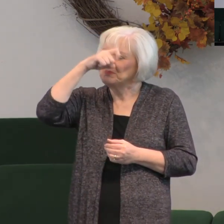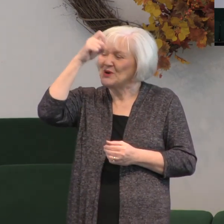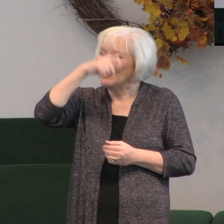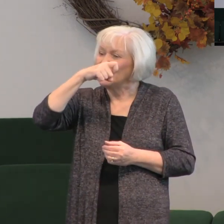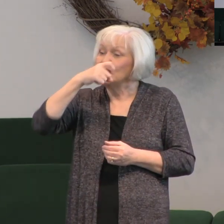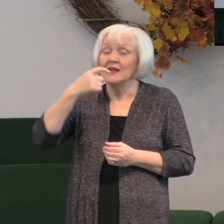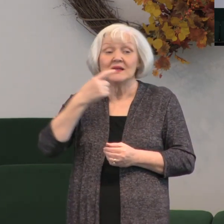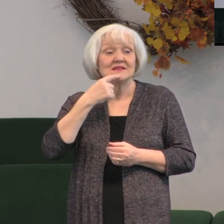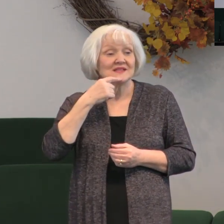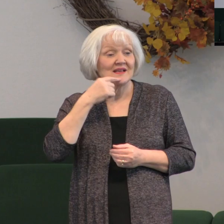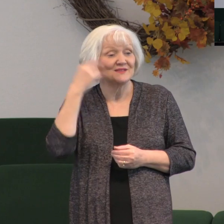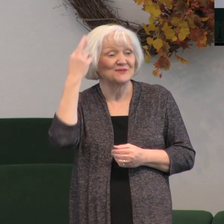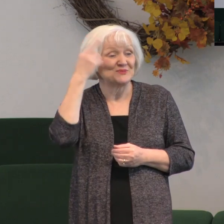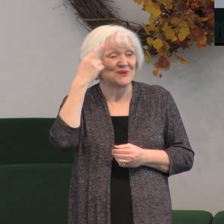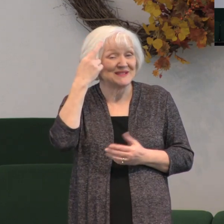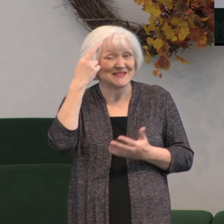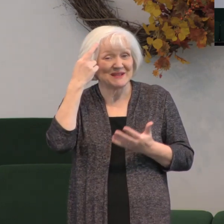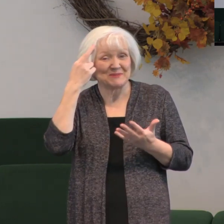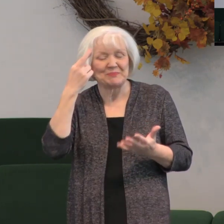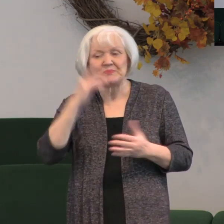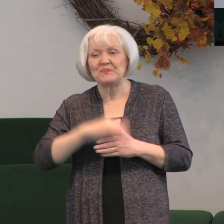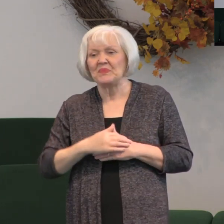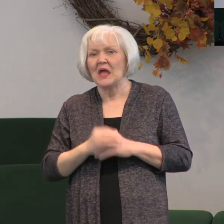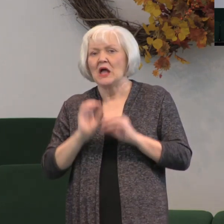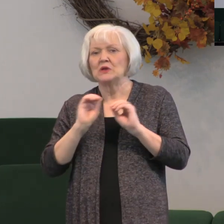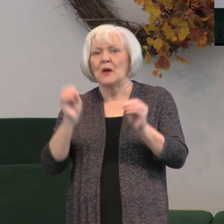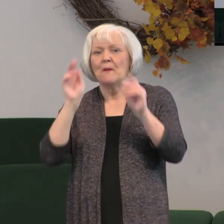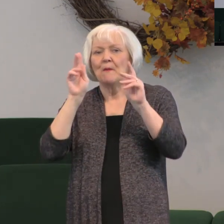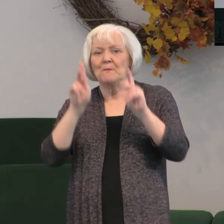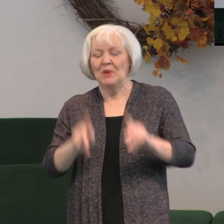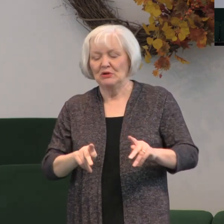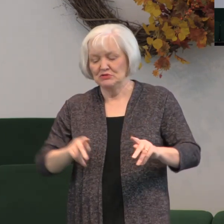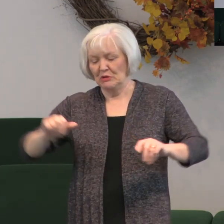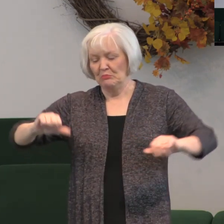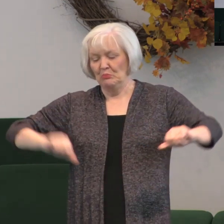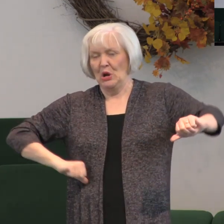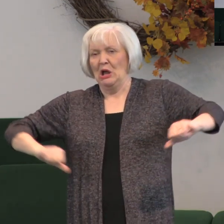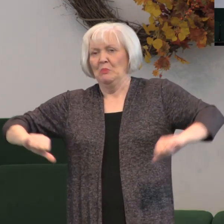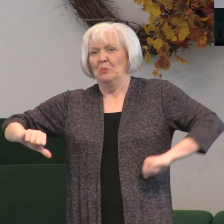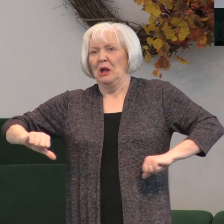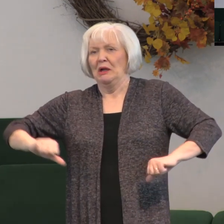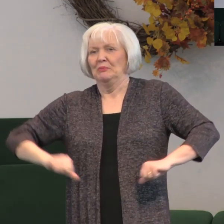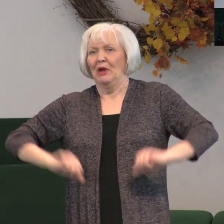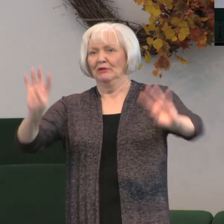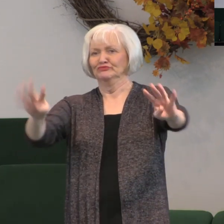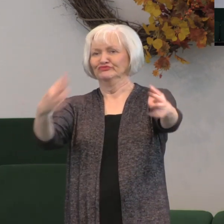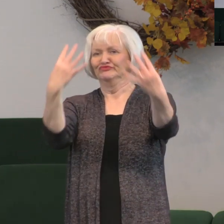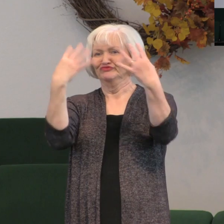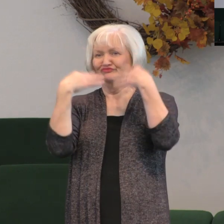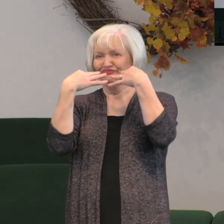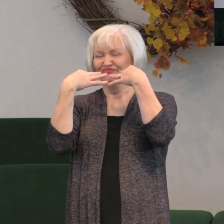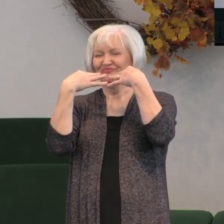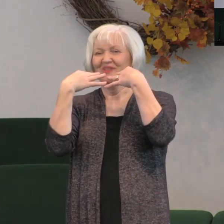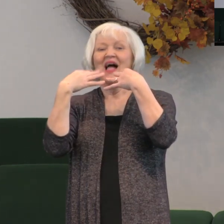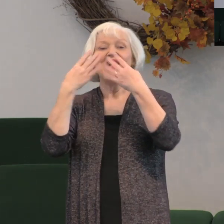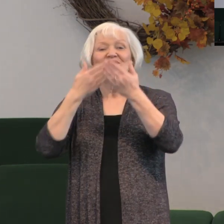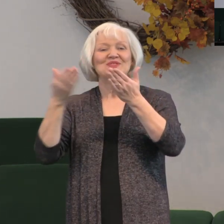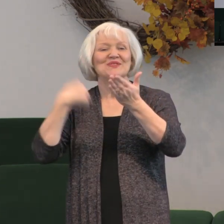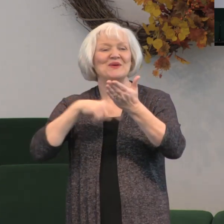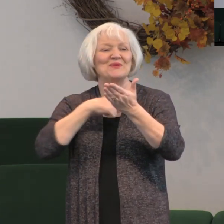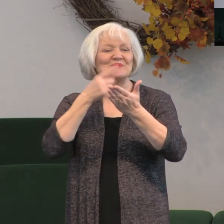the reason that it does this is that so that no human might boast in the presence of God the things that we speak